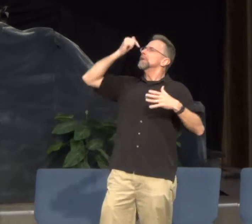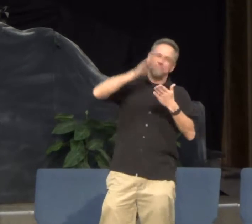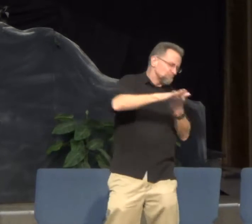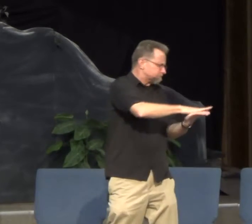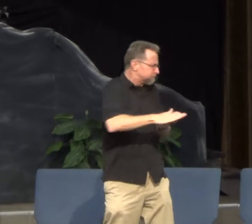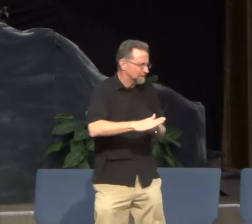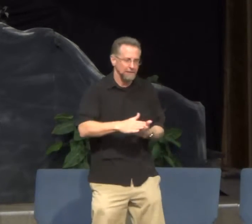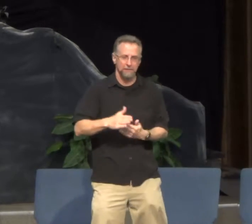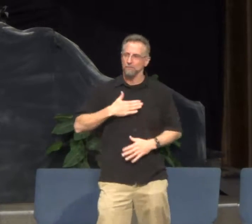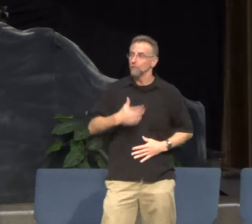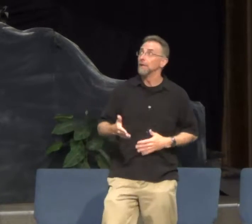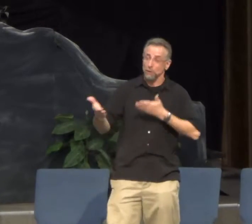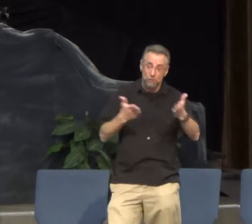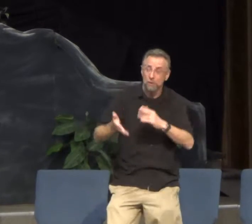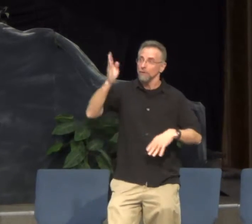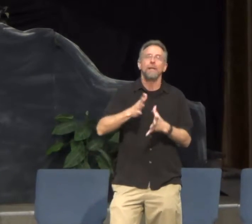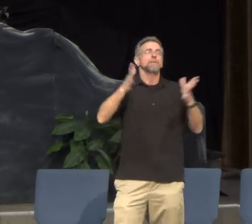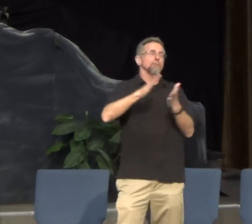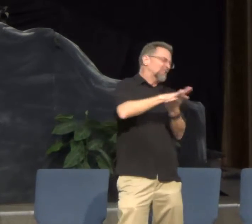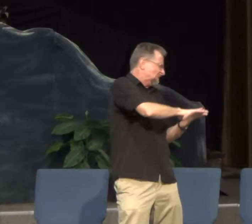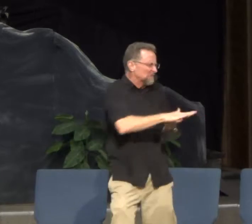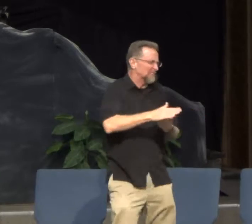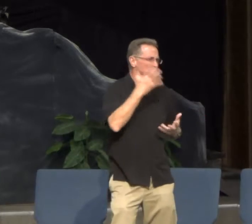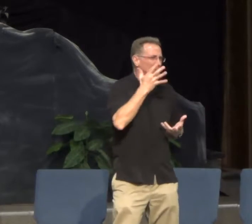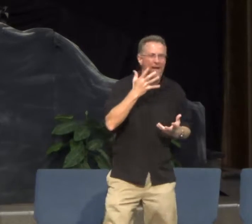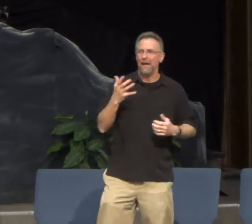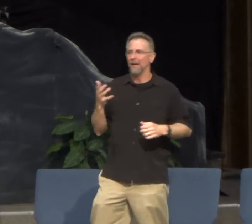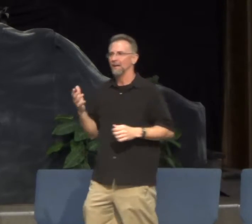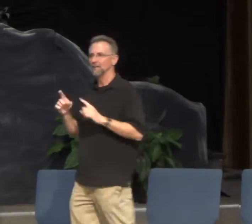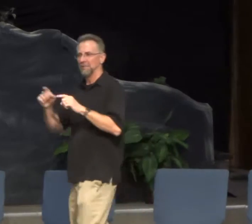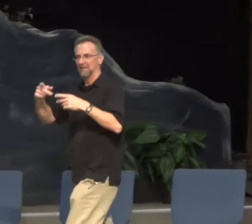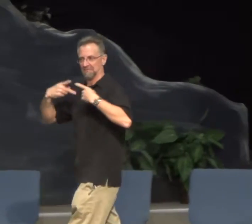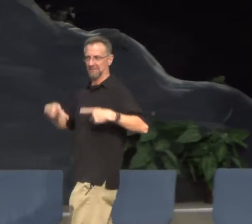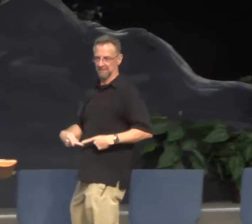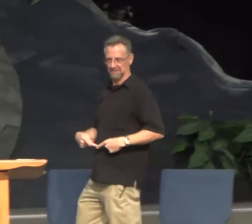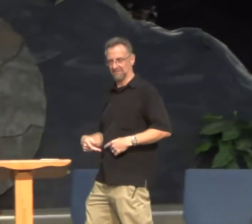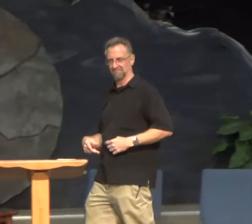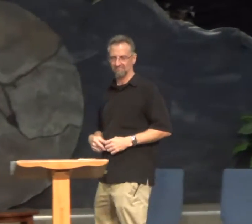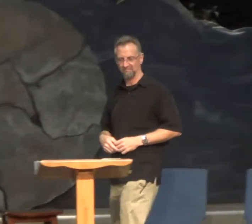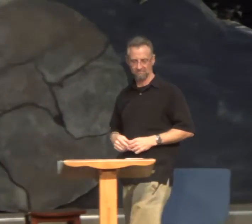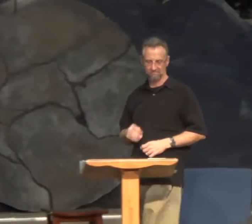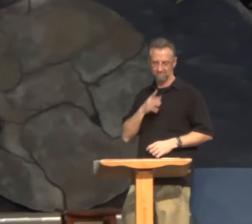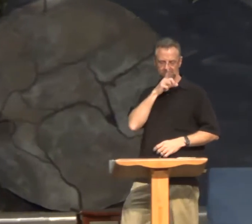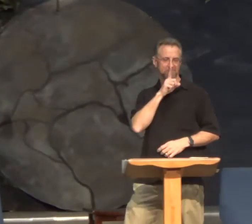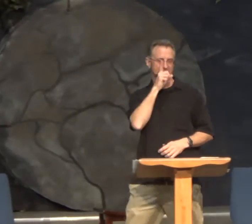willing to cleanse it. She served. How amazing that is. There in that